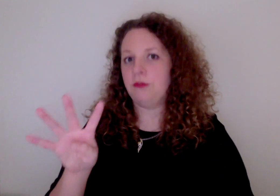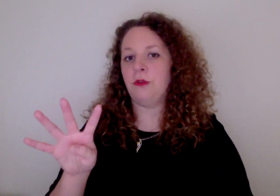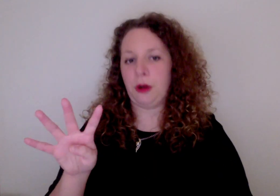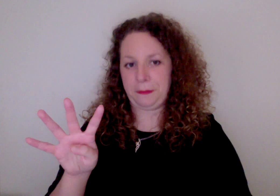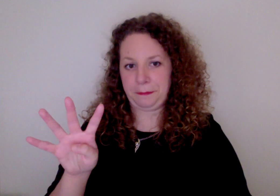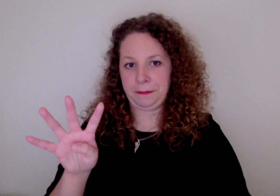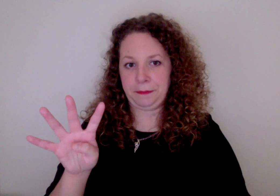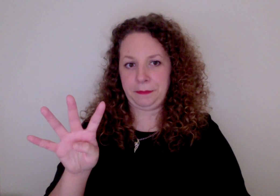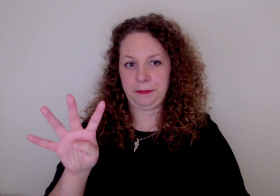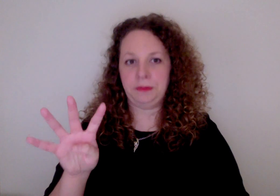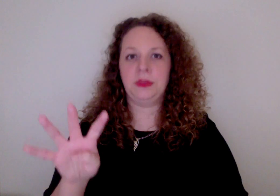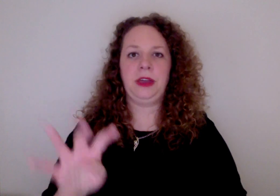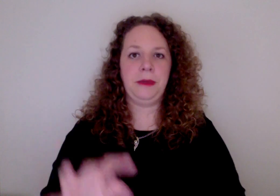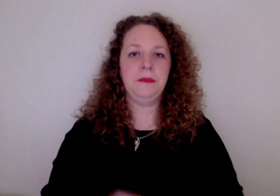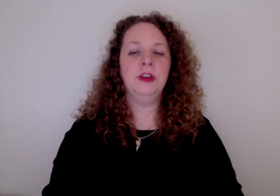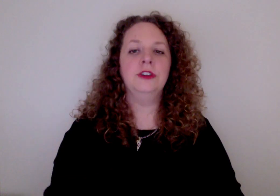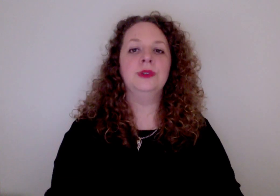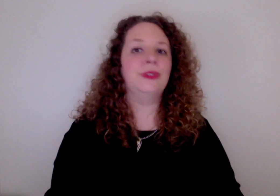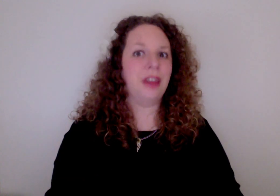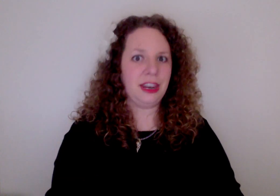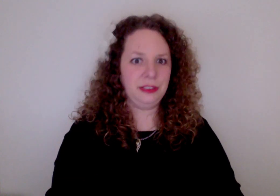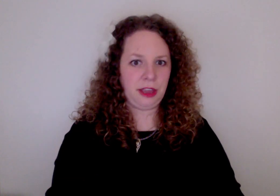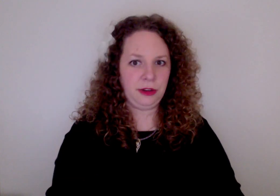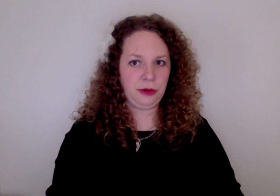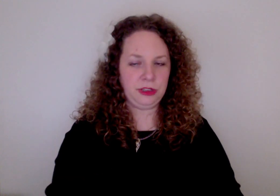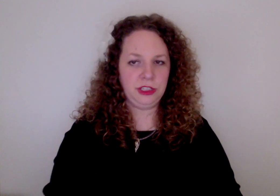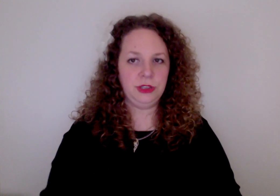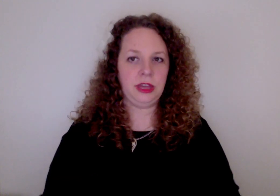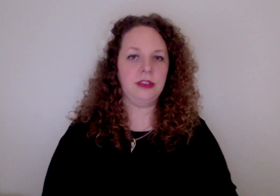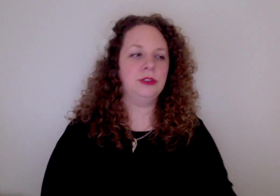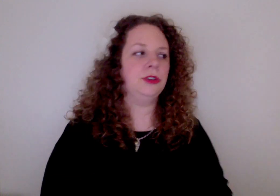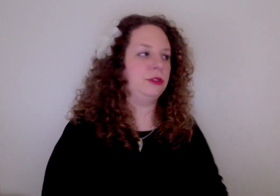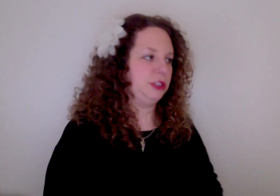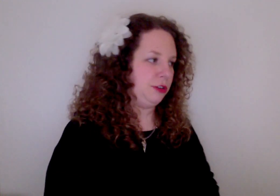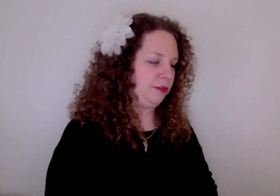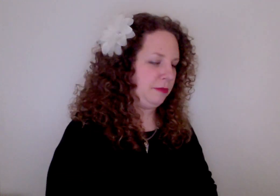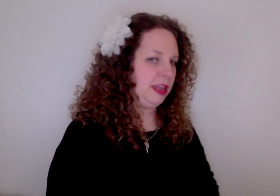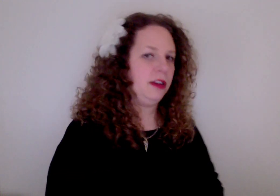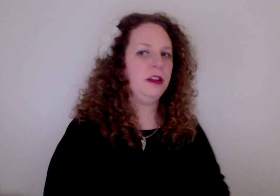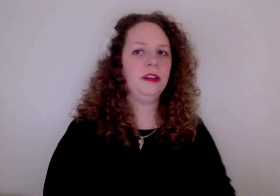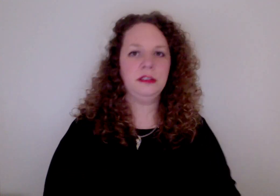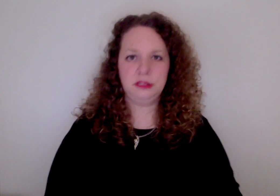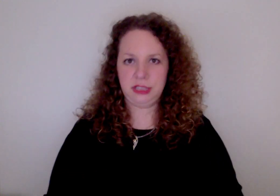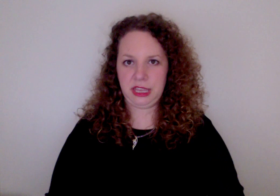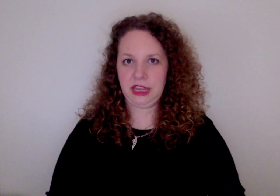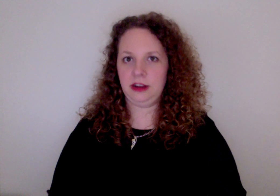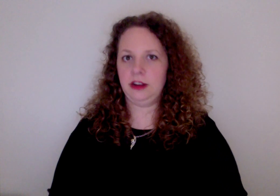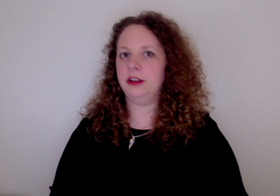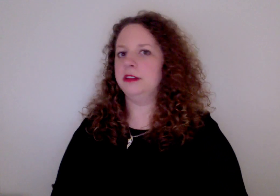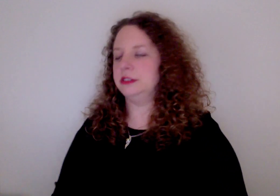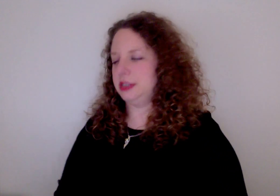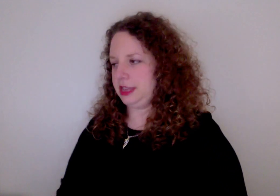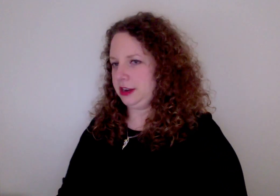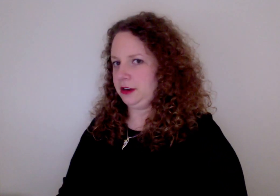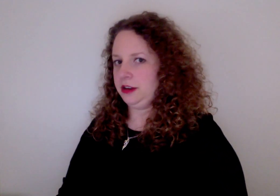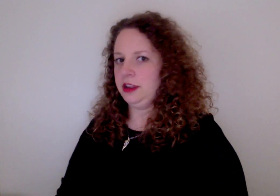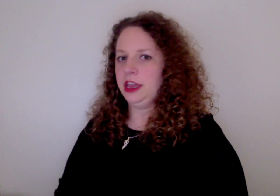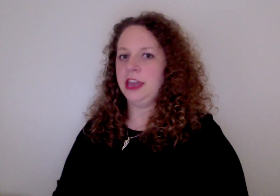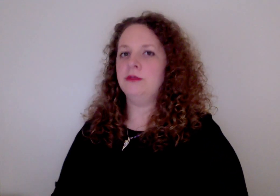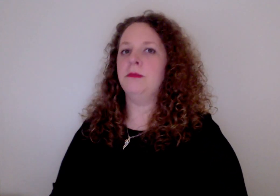707-235-3104, okay? So that is how you're going to do that. So you're going to go from here to here to here, and you will